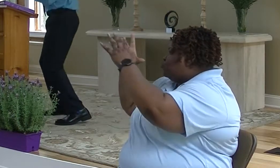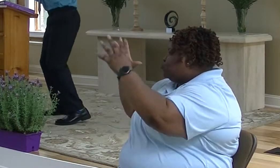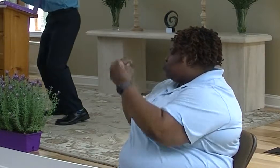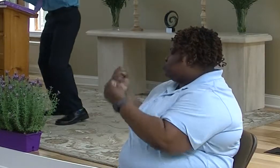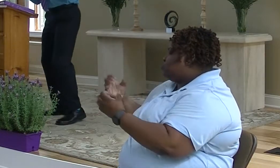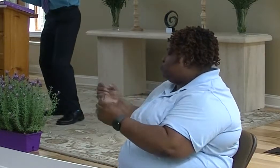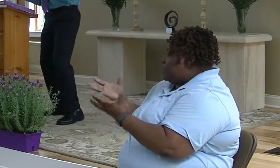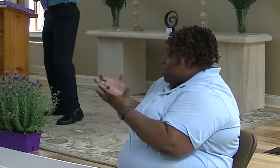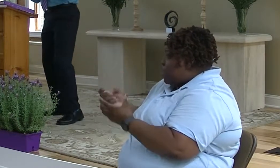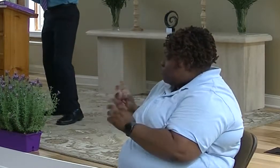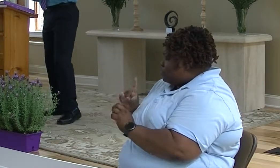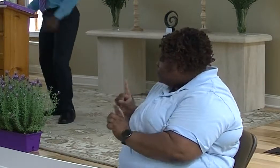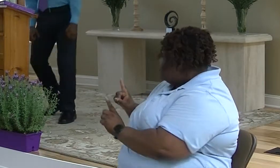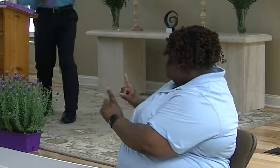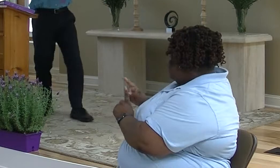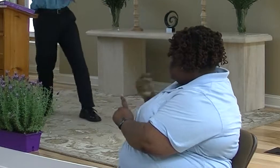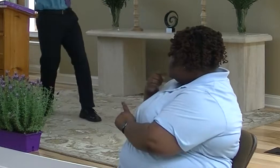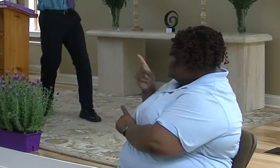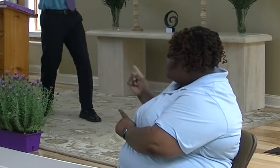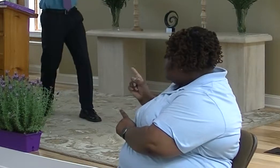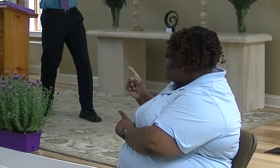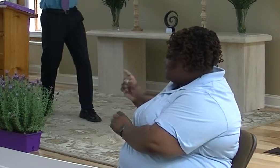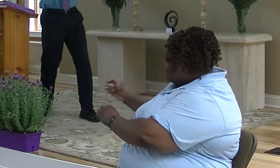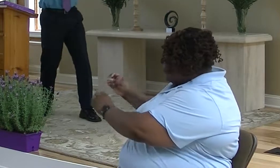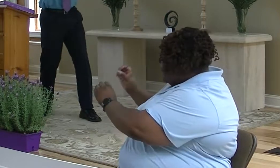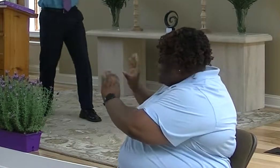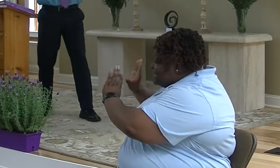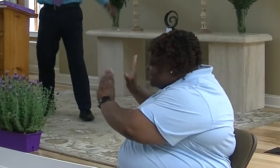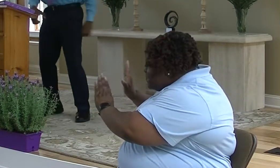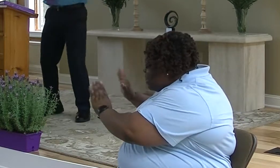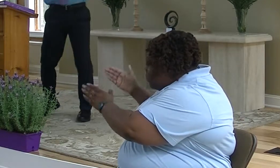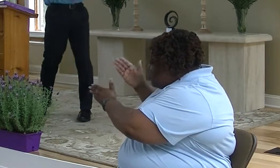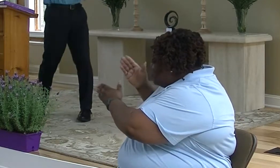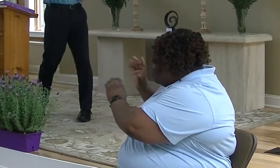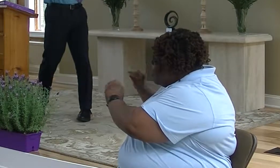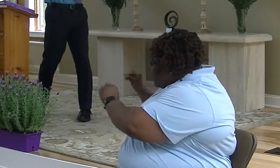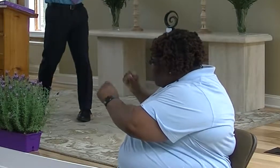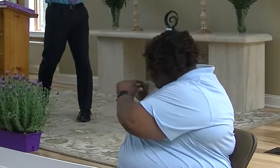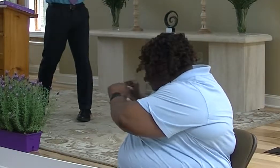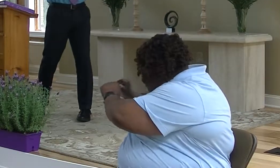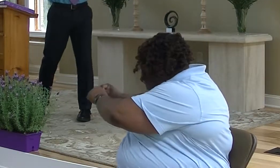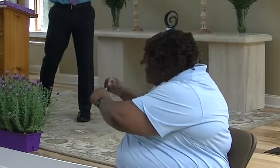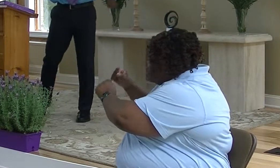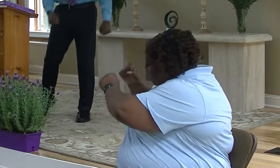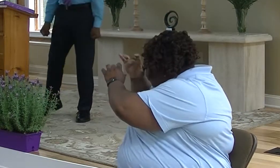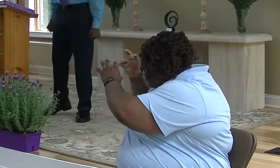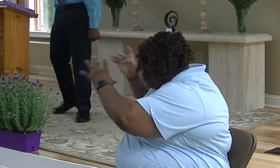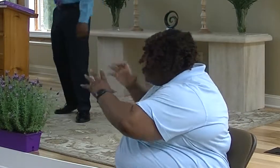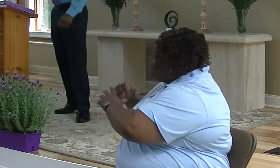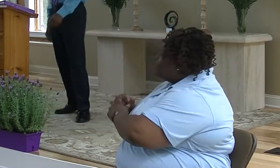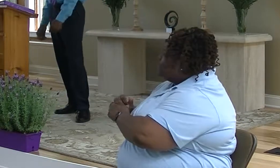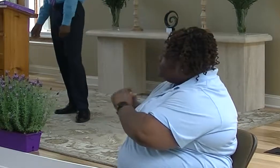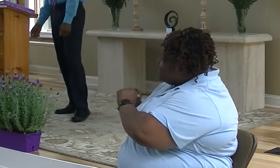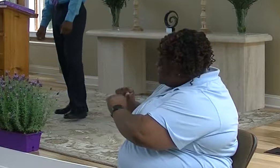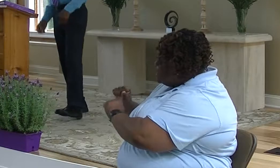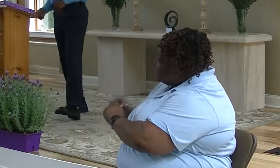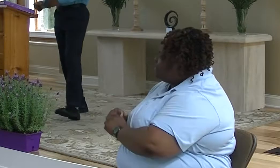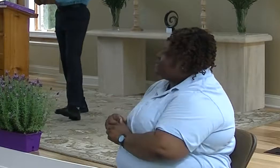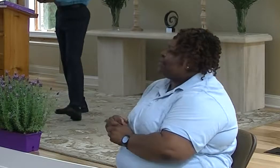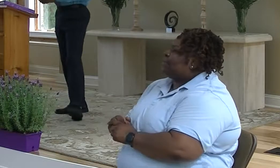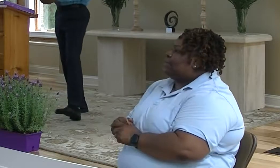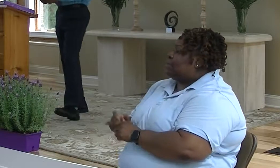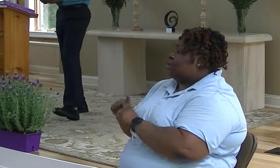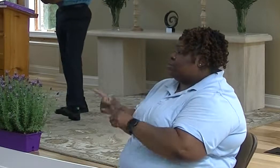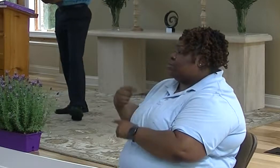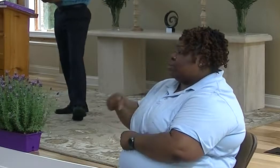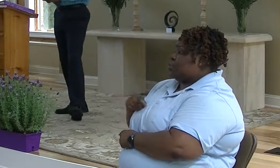I wanted to turn around to him and say, don't suppress, like, let me stick some sense to you, man.